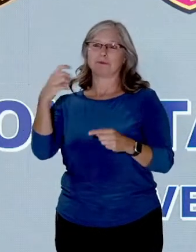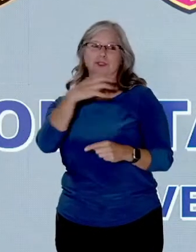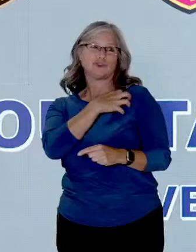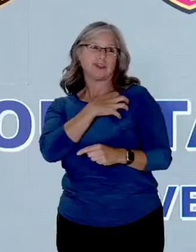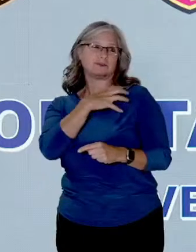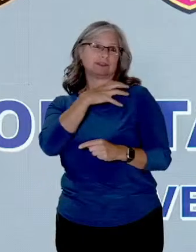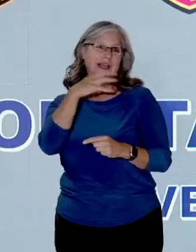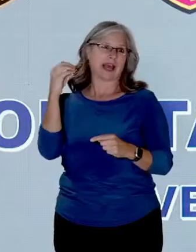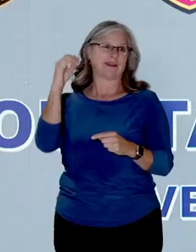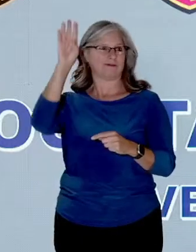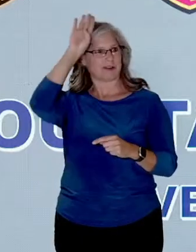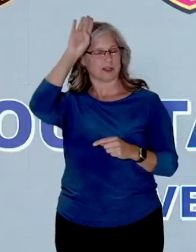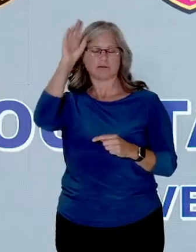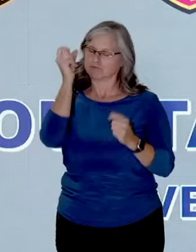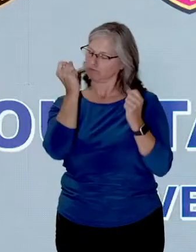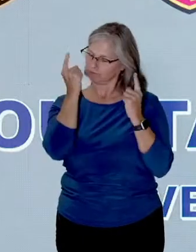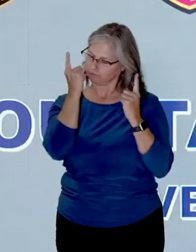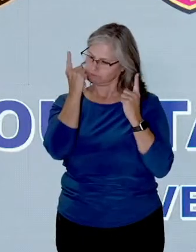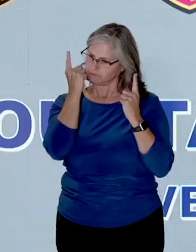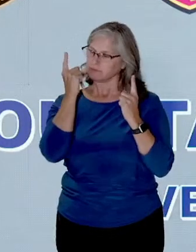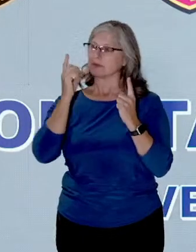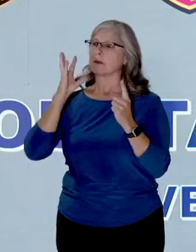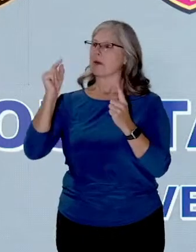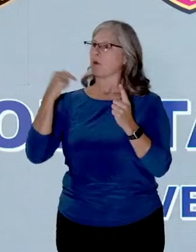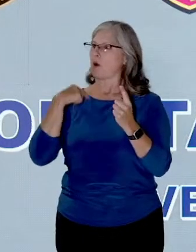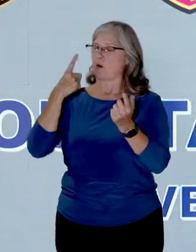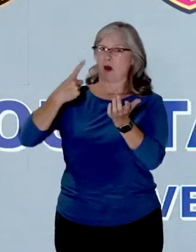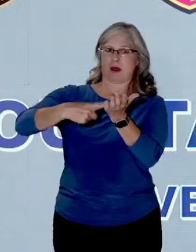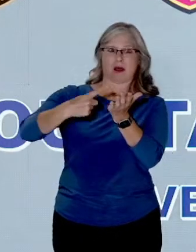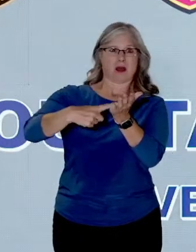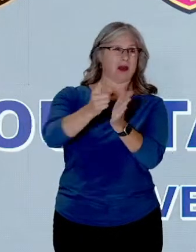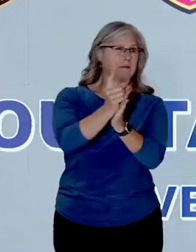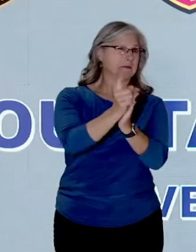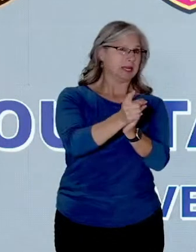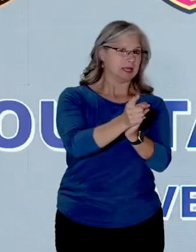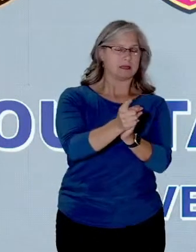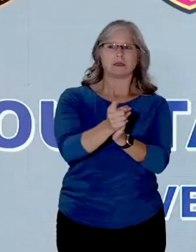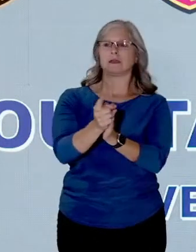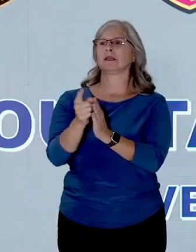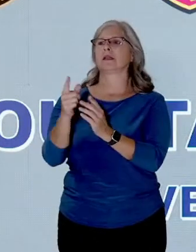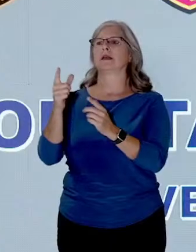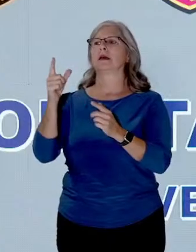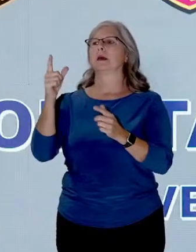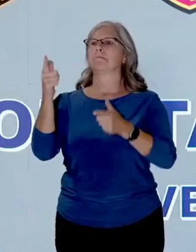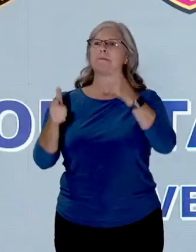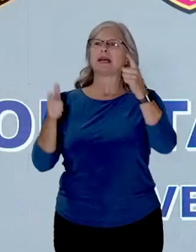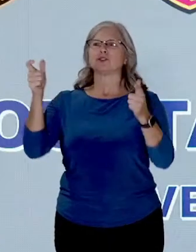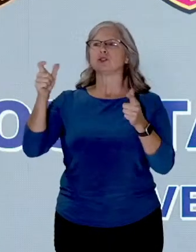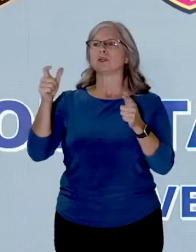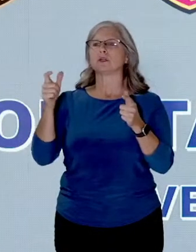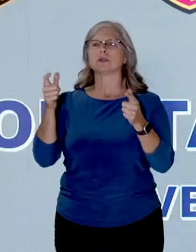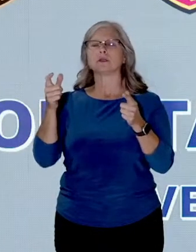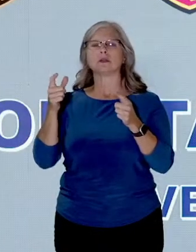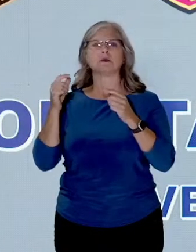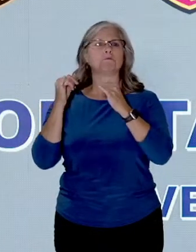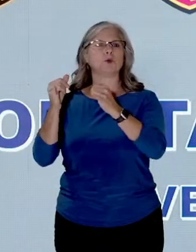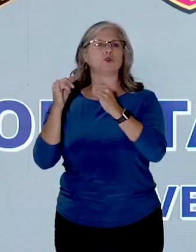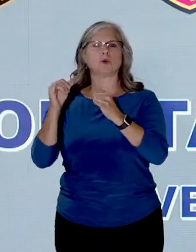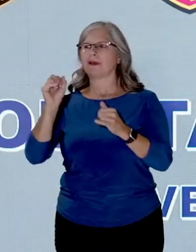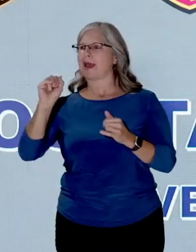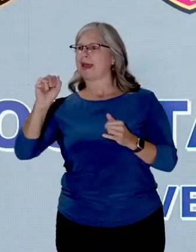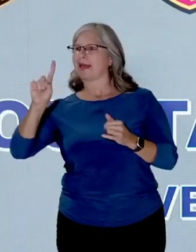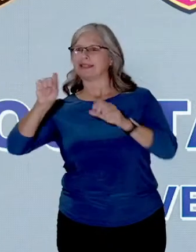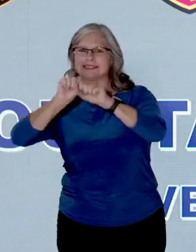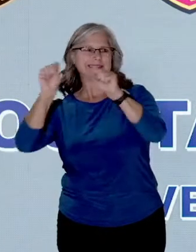and from its fire department. But what I want to touch on for just a minute is the master mutual aid system that the fire service